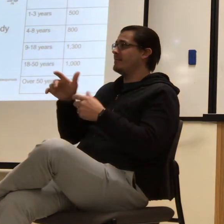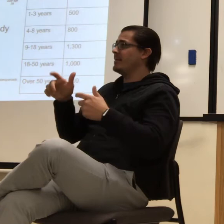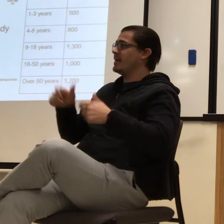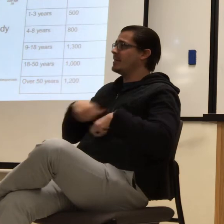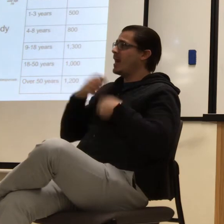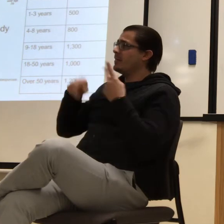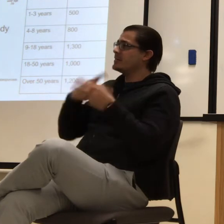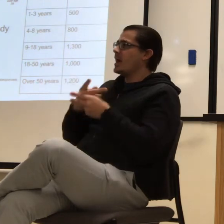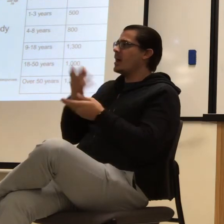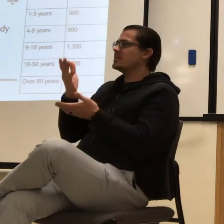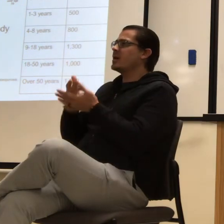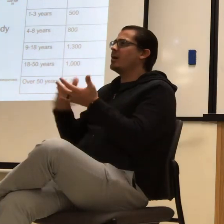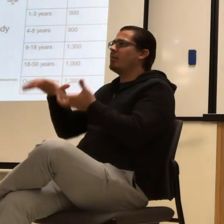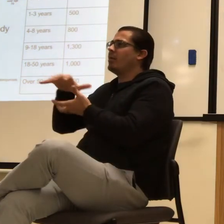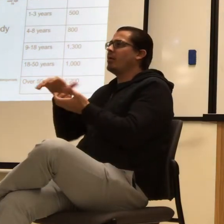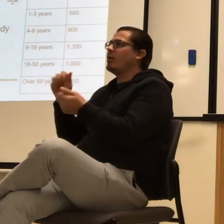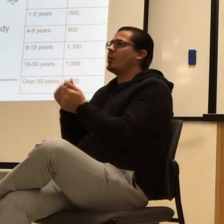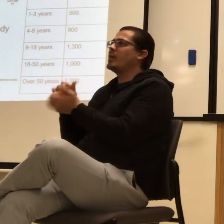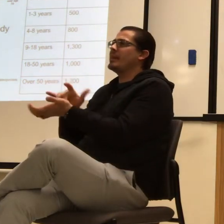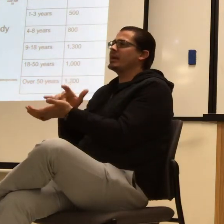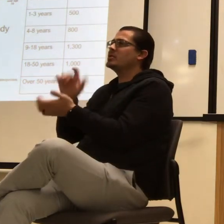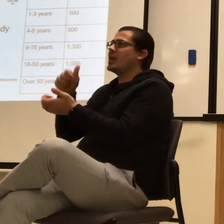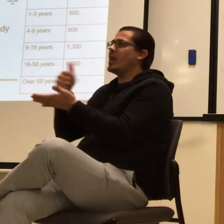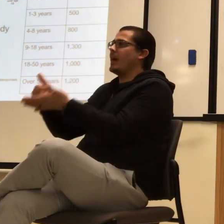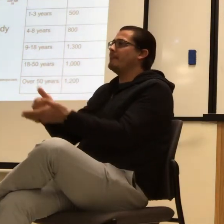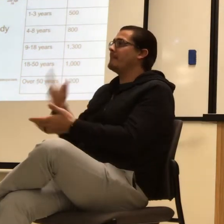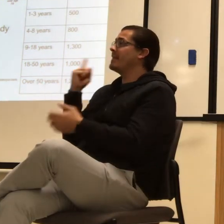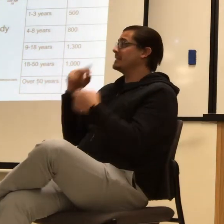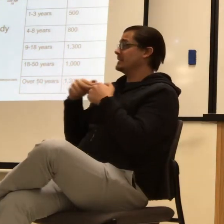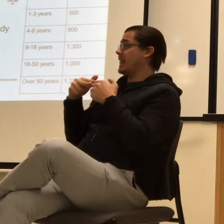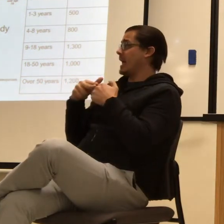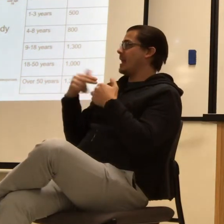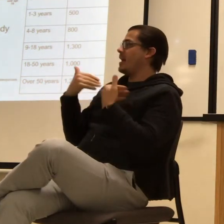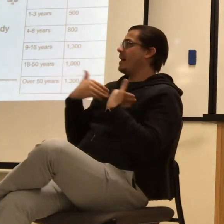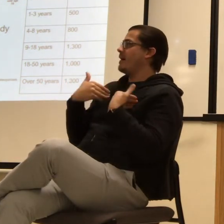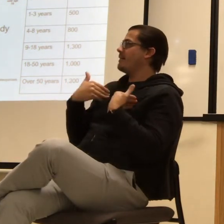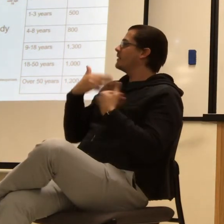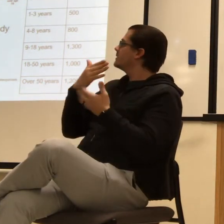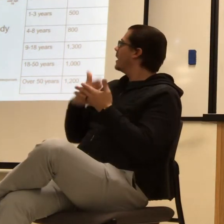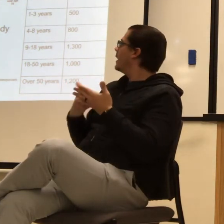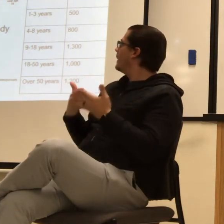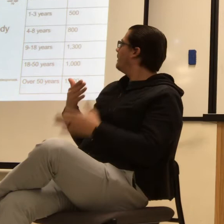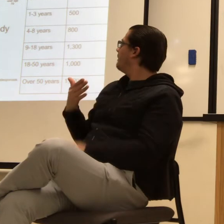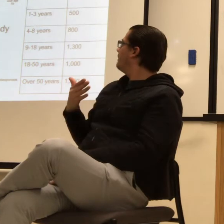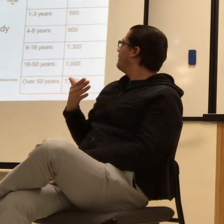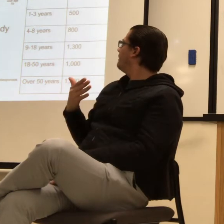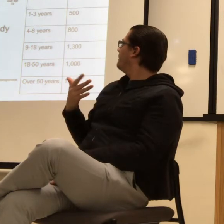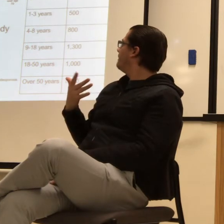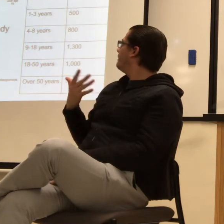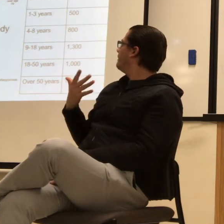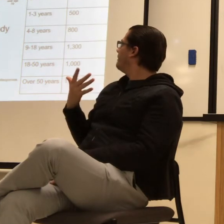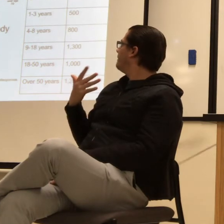combination of some medication could help you. And on this slide, I just kind of have some